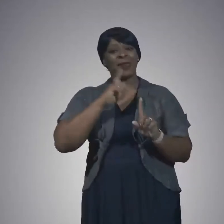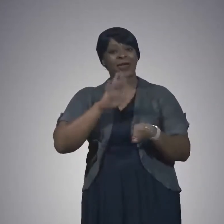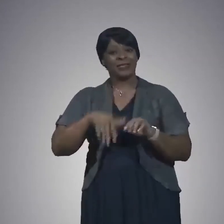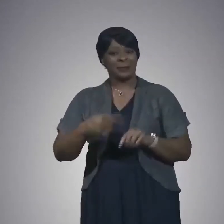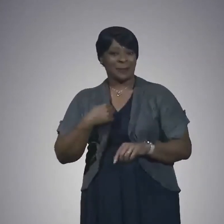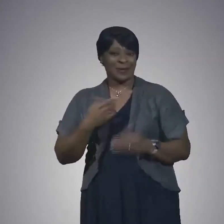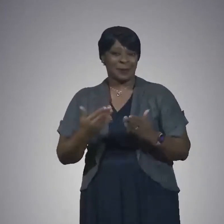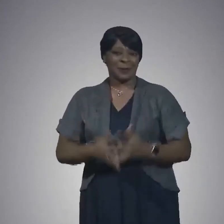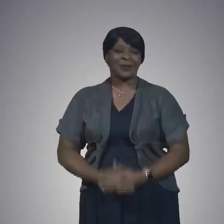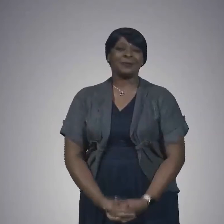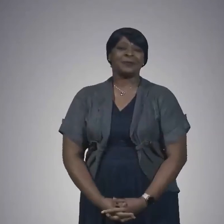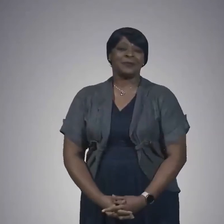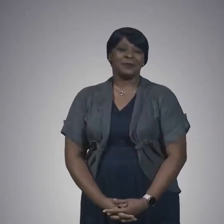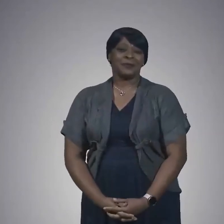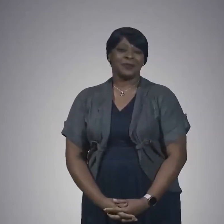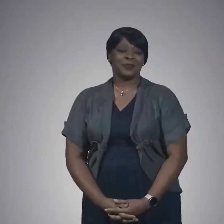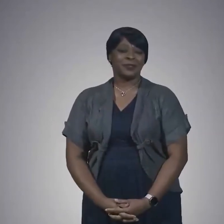me.